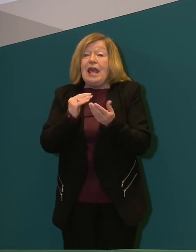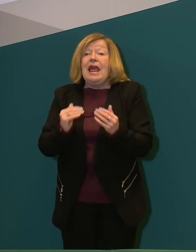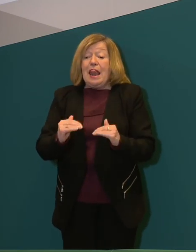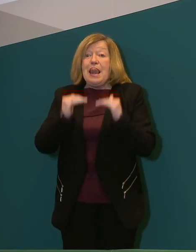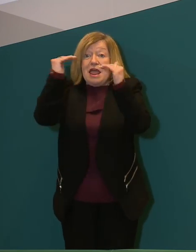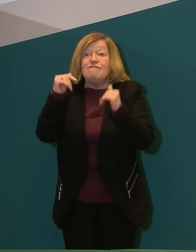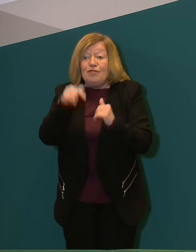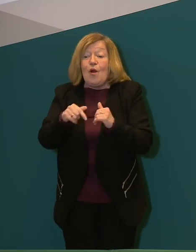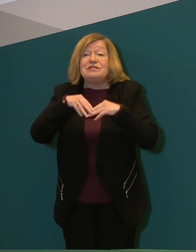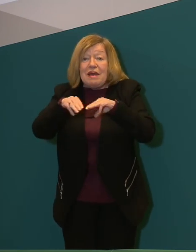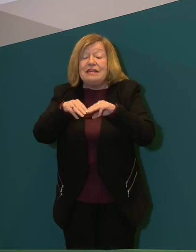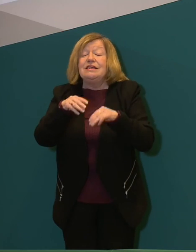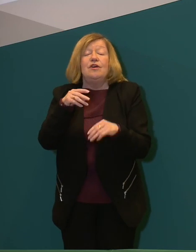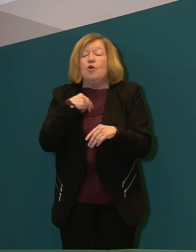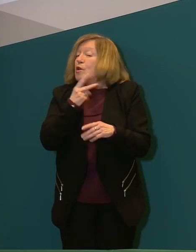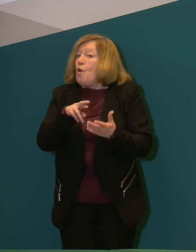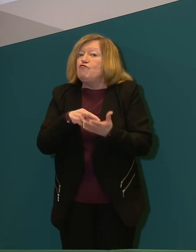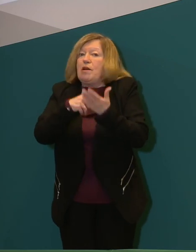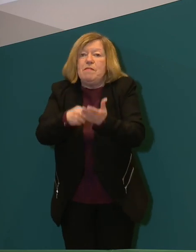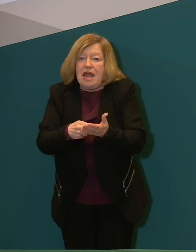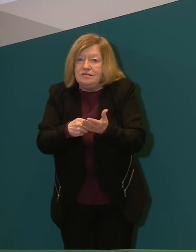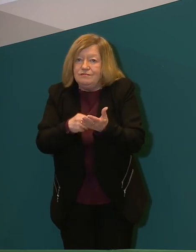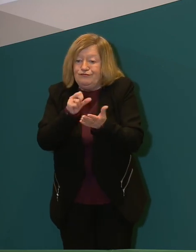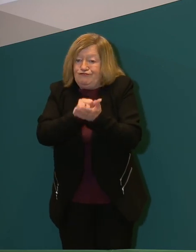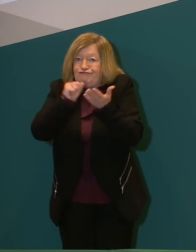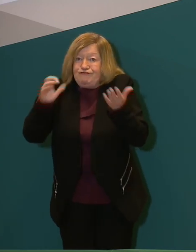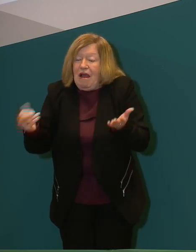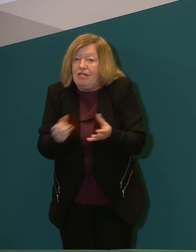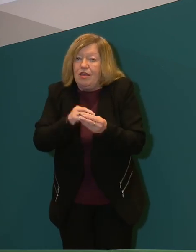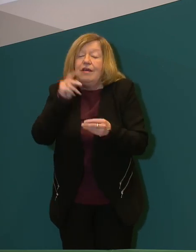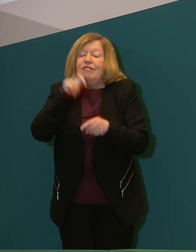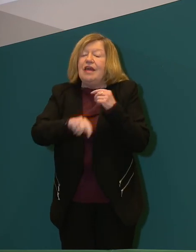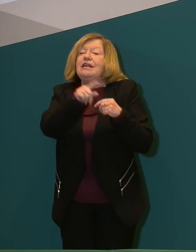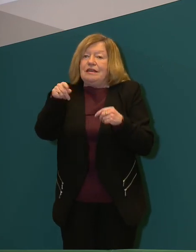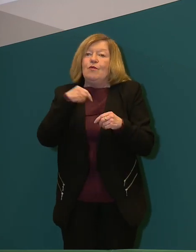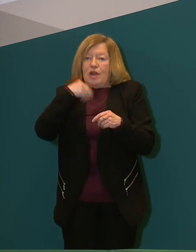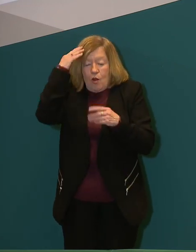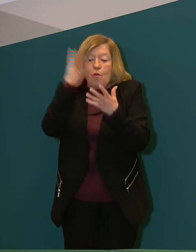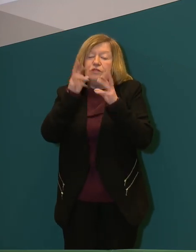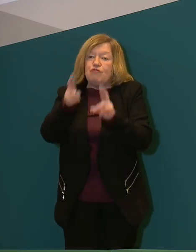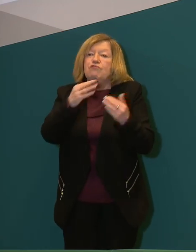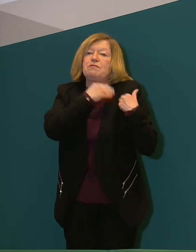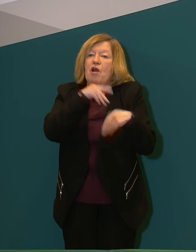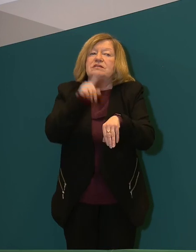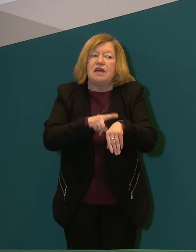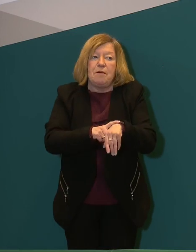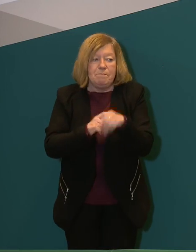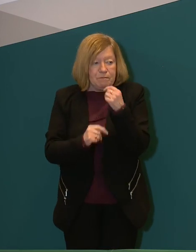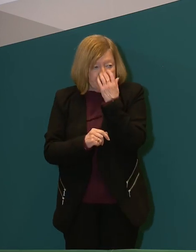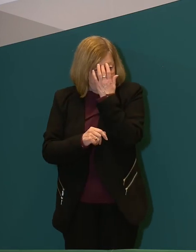we reasonably can. We won't recommend the lifting of these measures any point earlier than is responsible for us to do so.